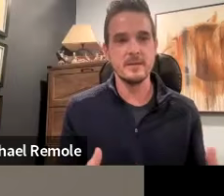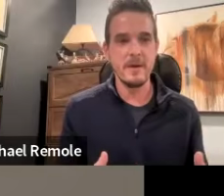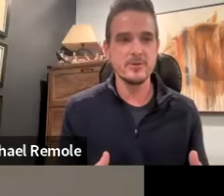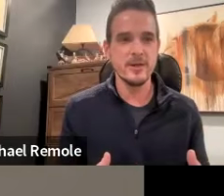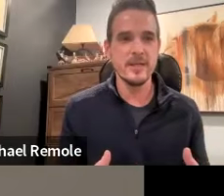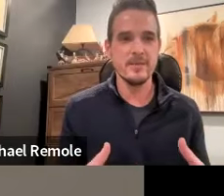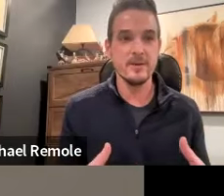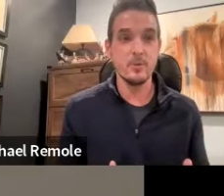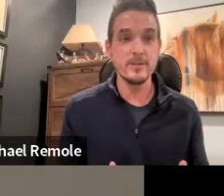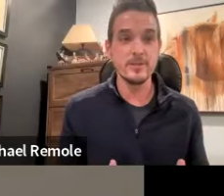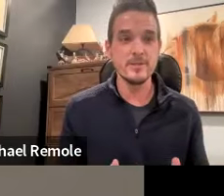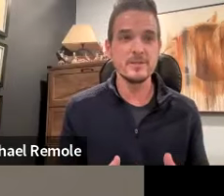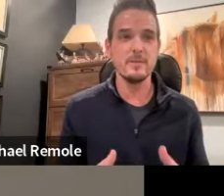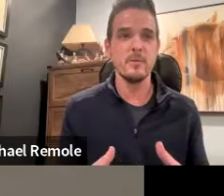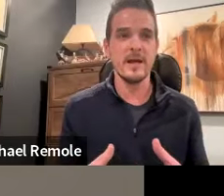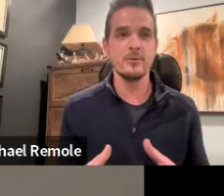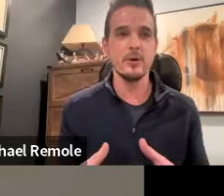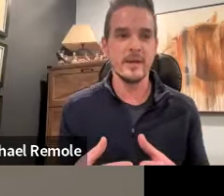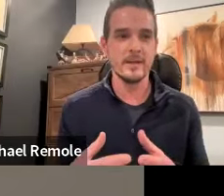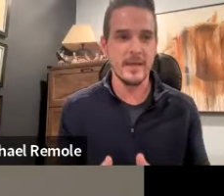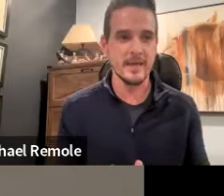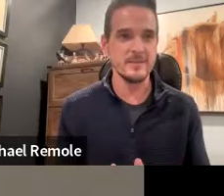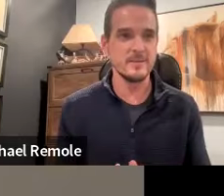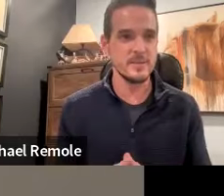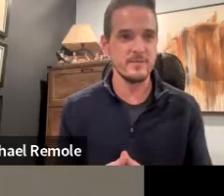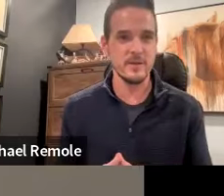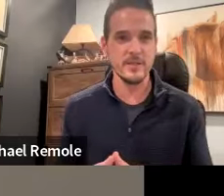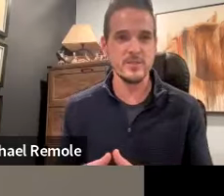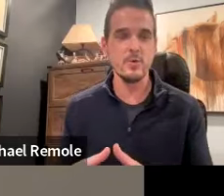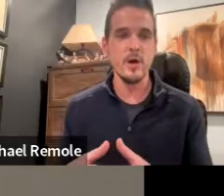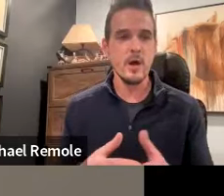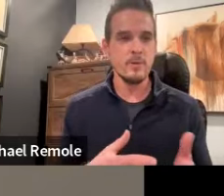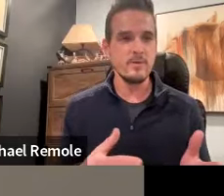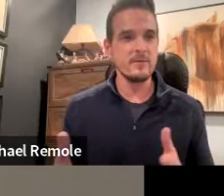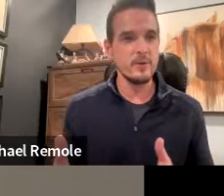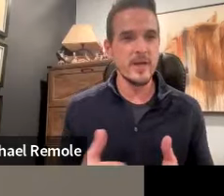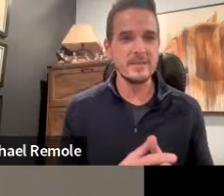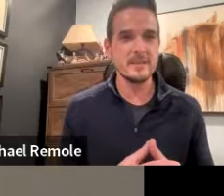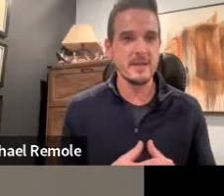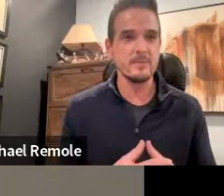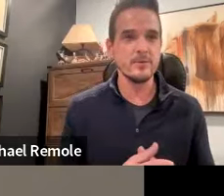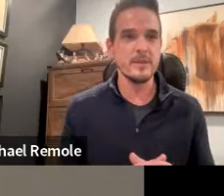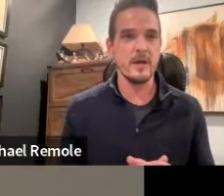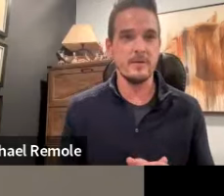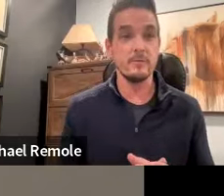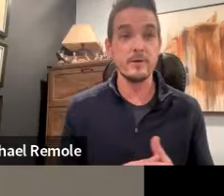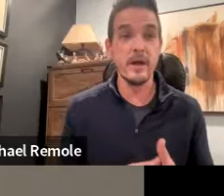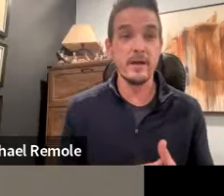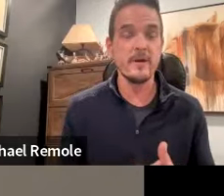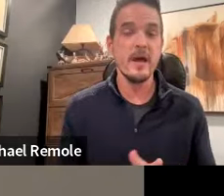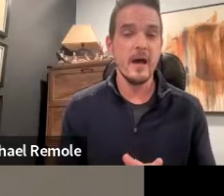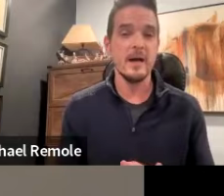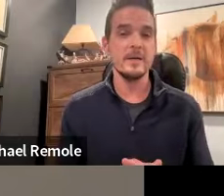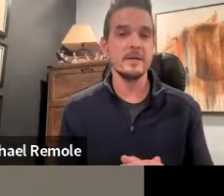of digging into the metric and the questions when I look at a case specifically. So we've got a few case examples of